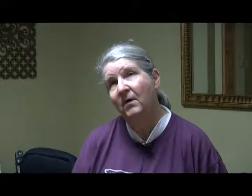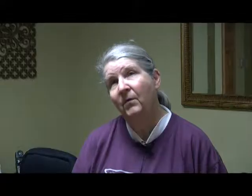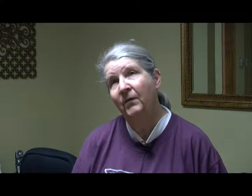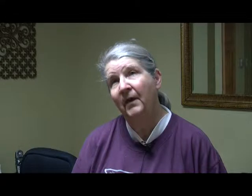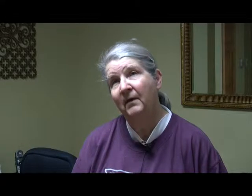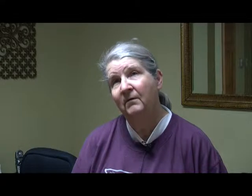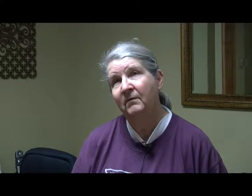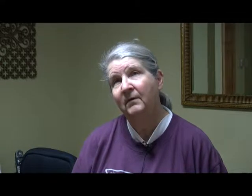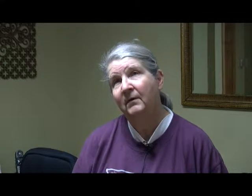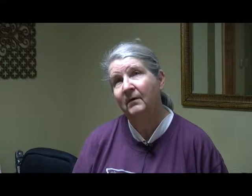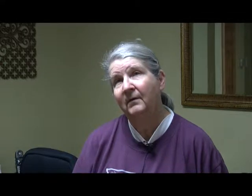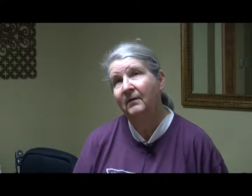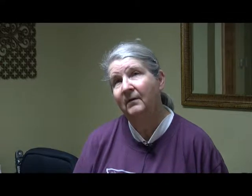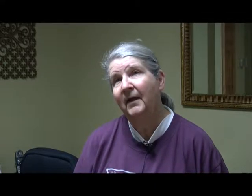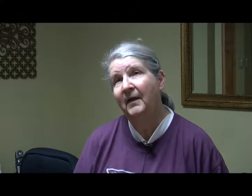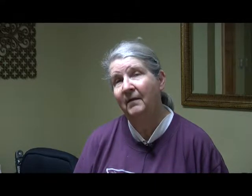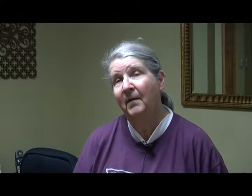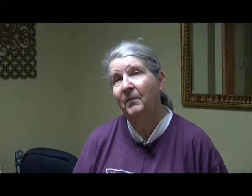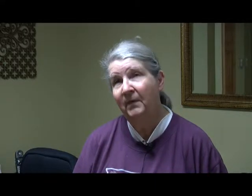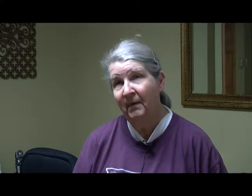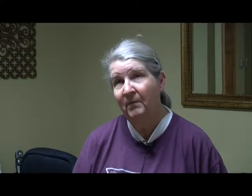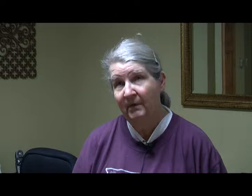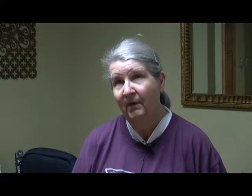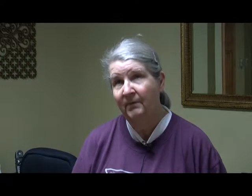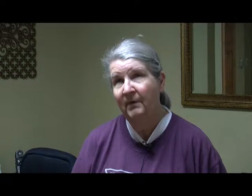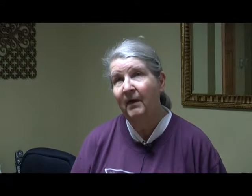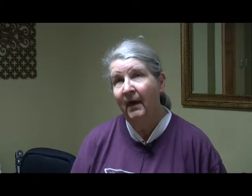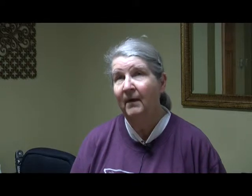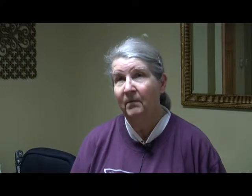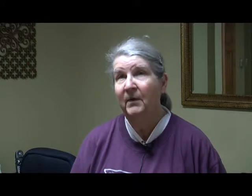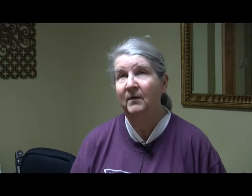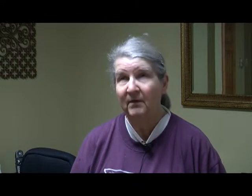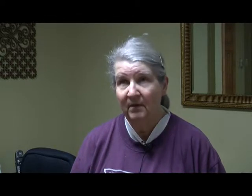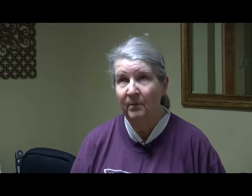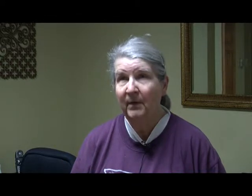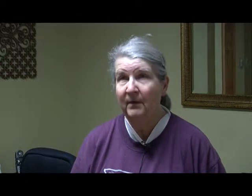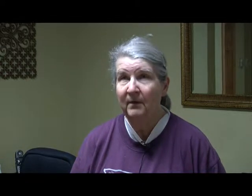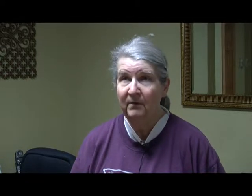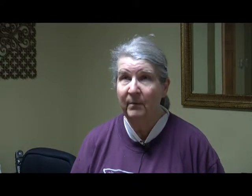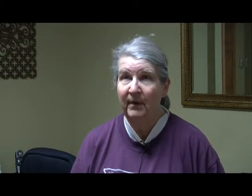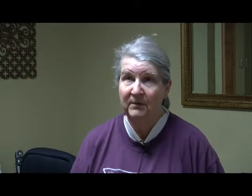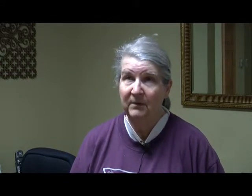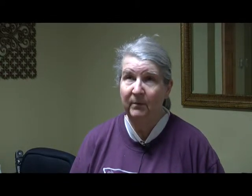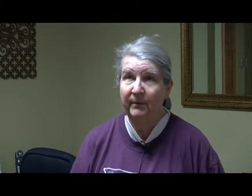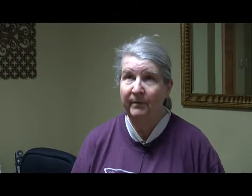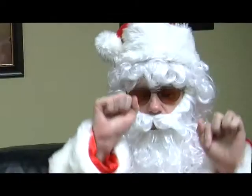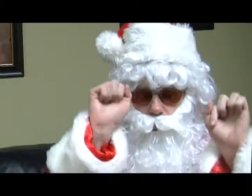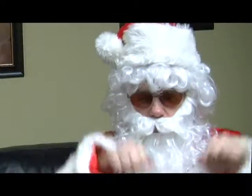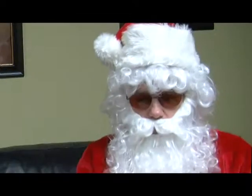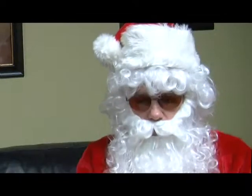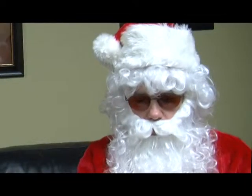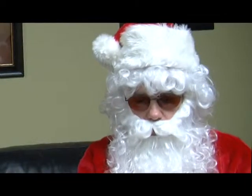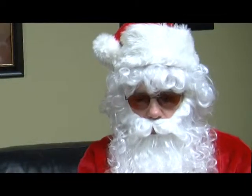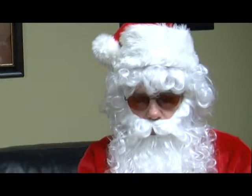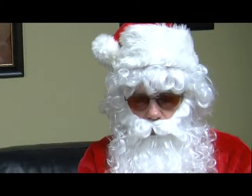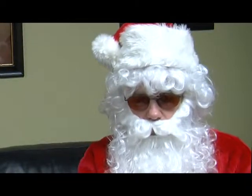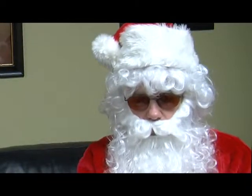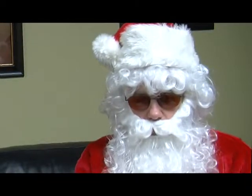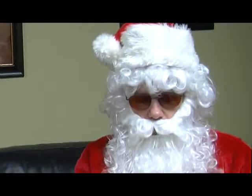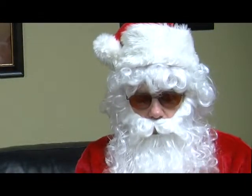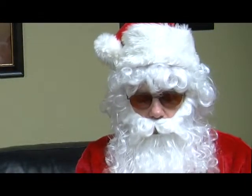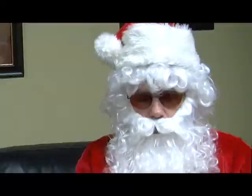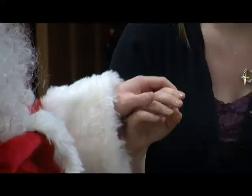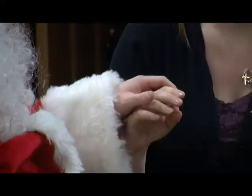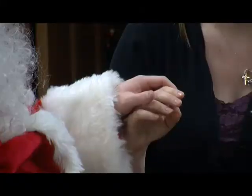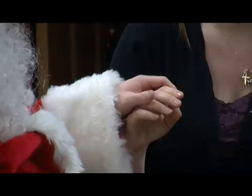winners. The whole thing is letting them be themselves and to be as independent as possible. If you can try, then